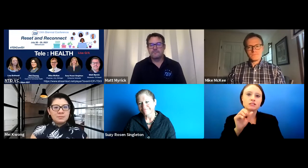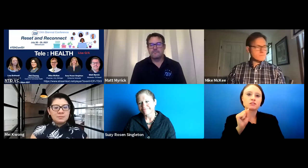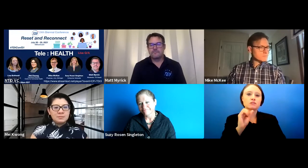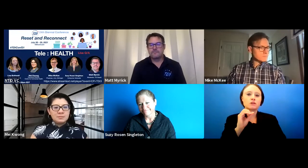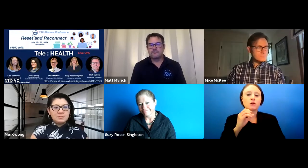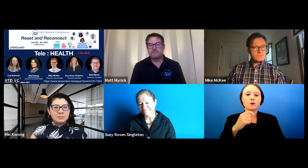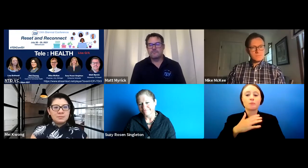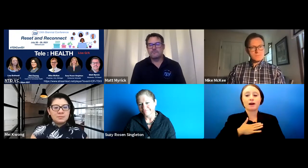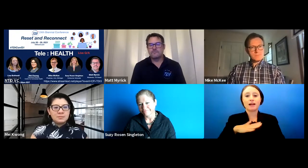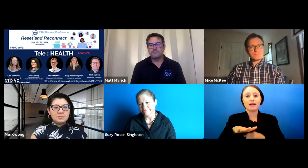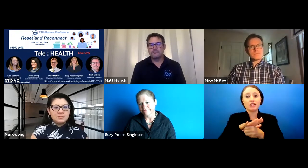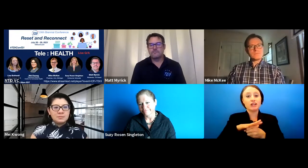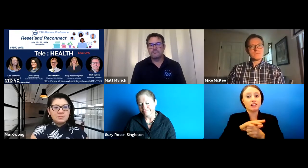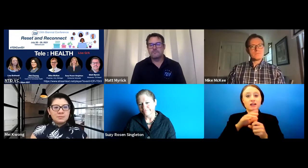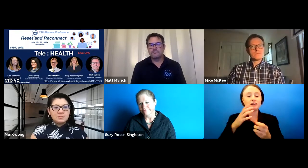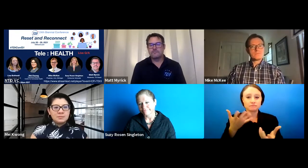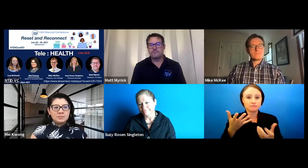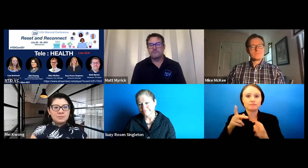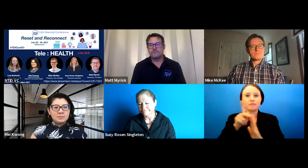their homes and in their communities.